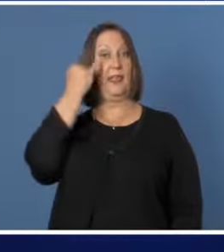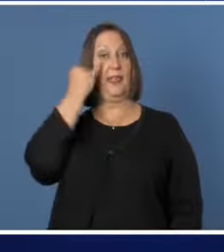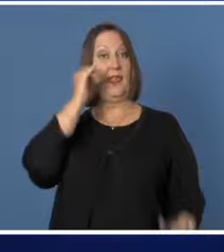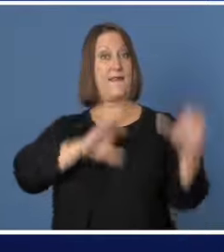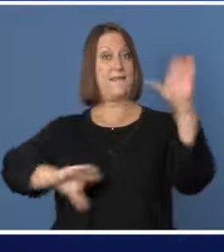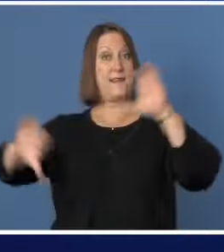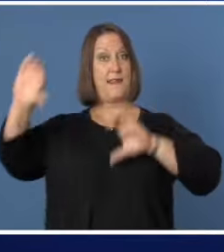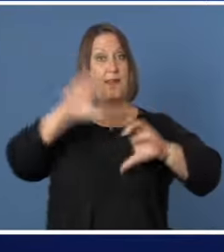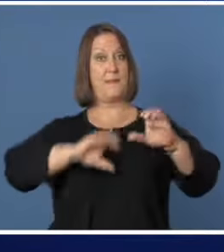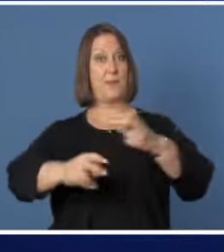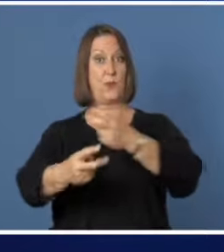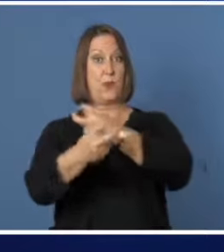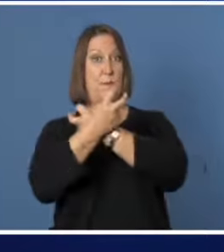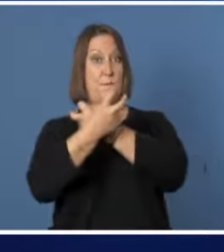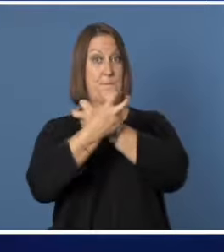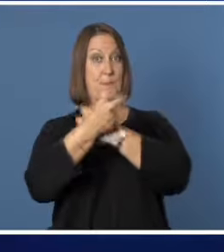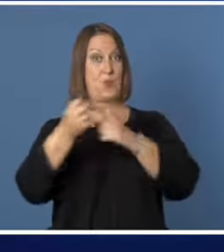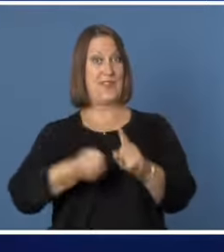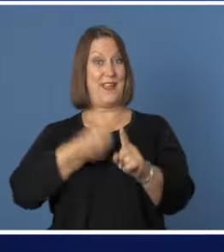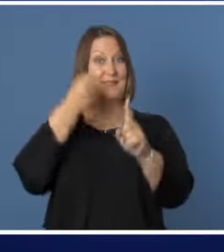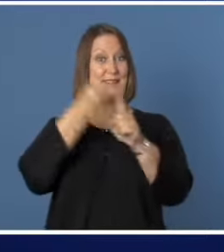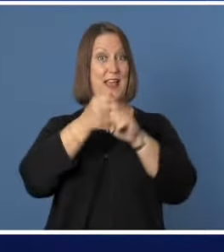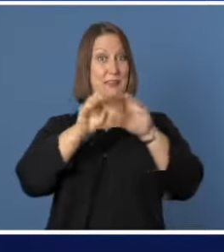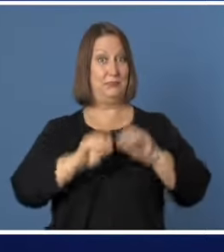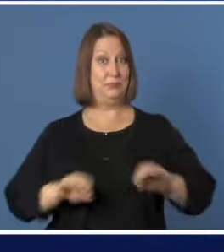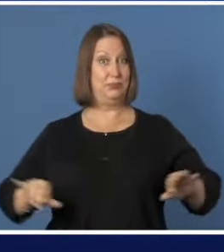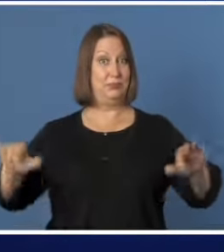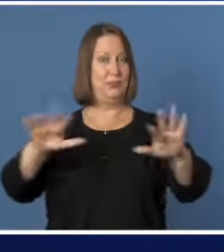During a chemical attack.